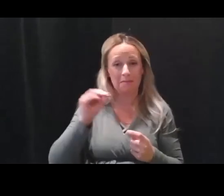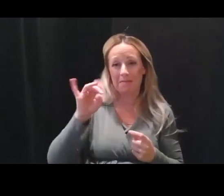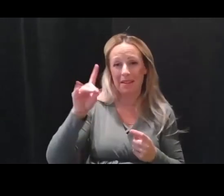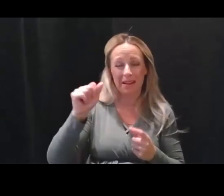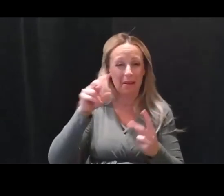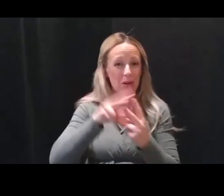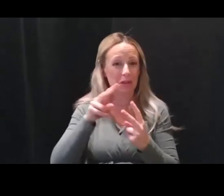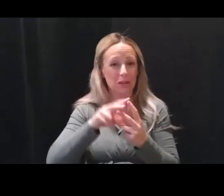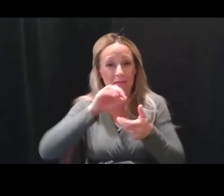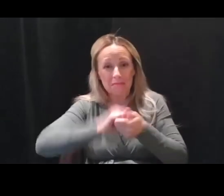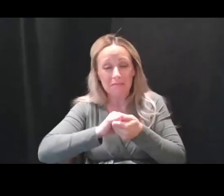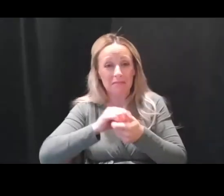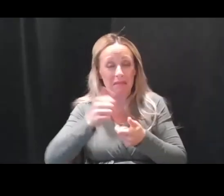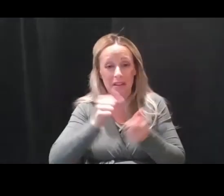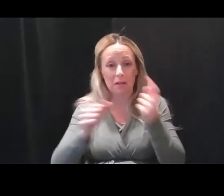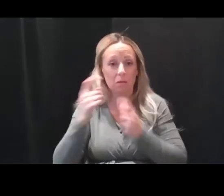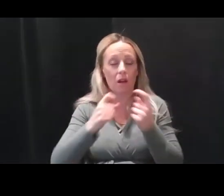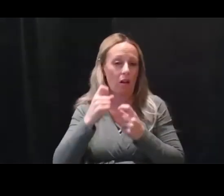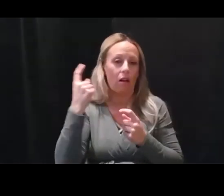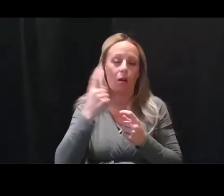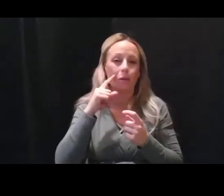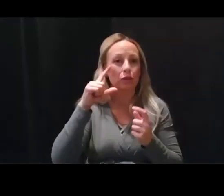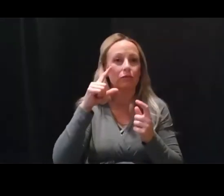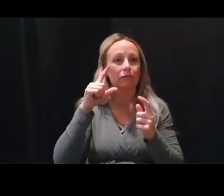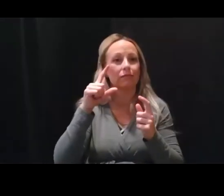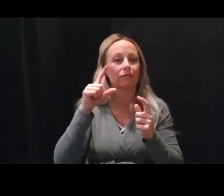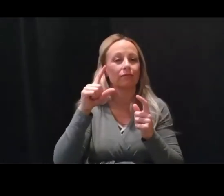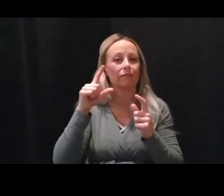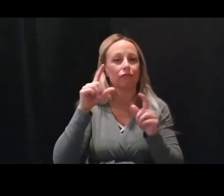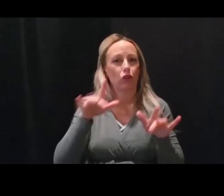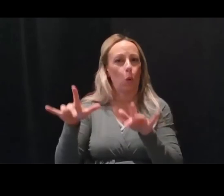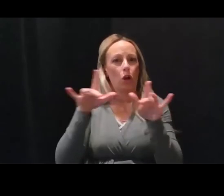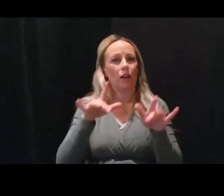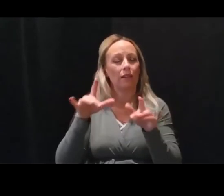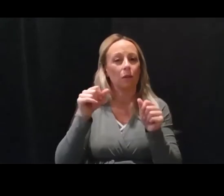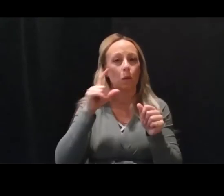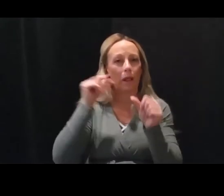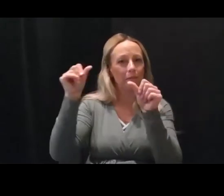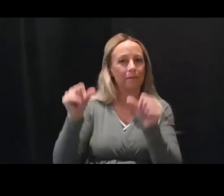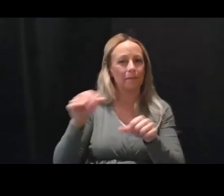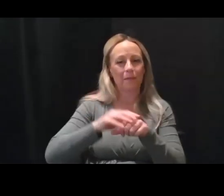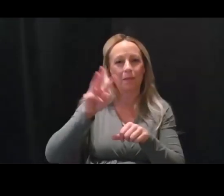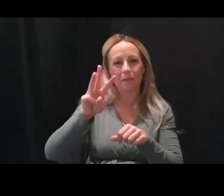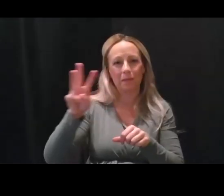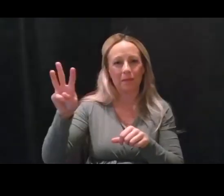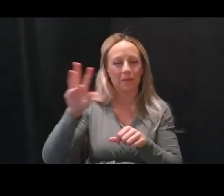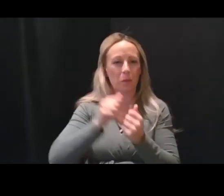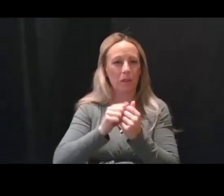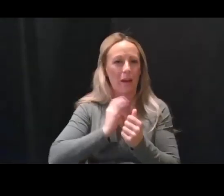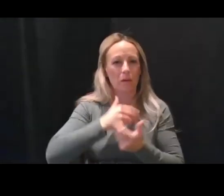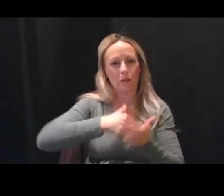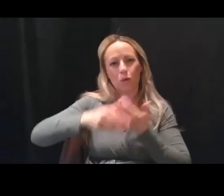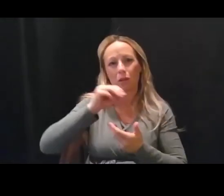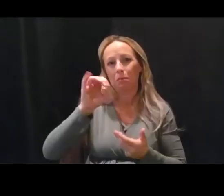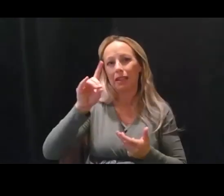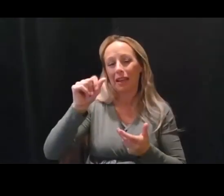here. As always, we are recording this and we'll be posting it on our website along with our social media pages, and a